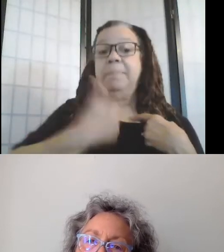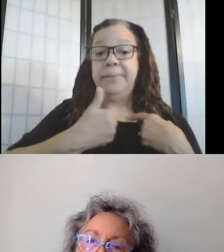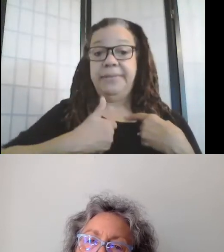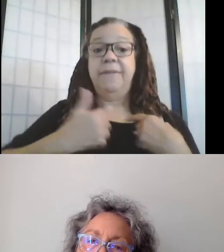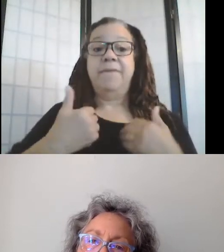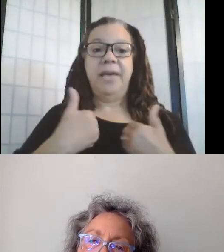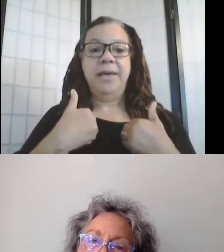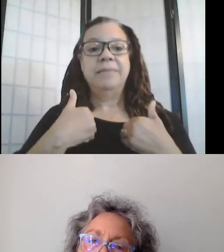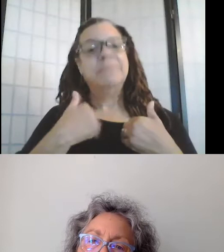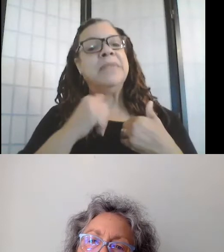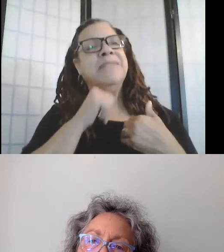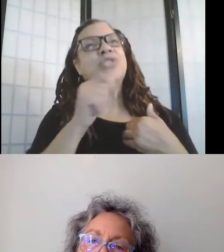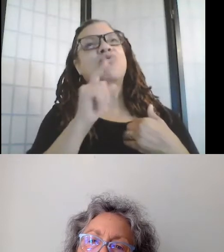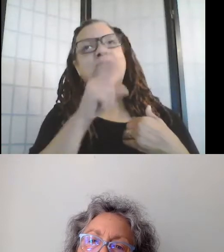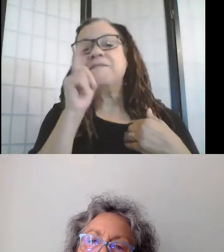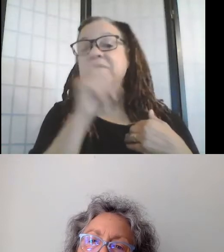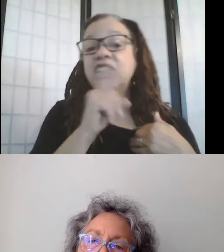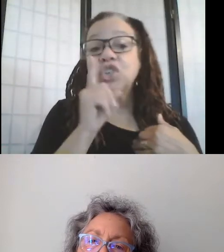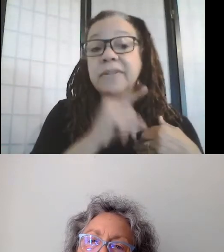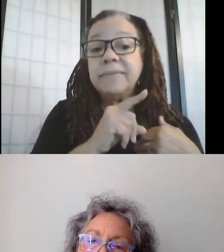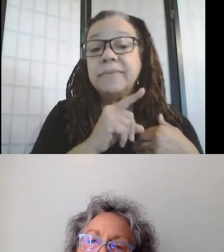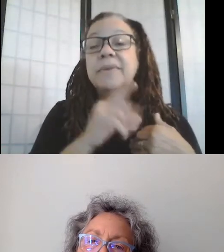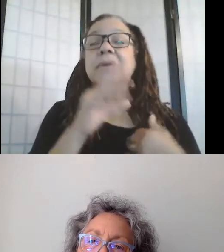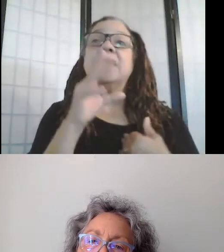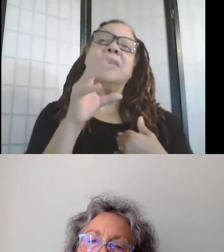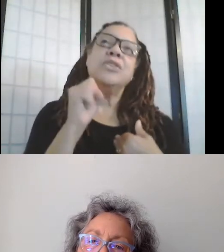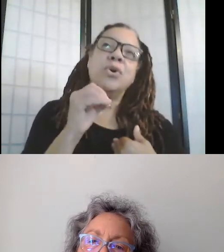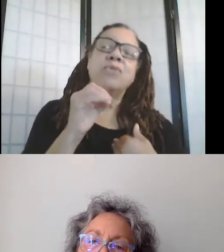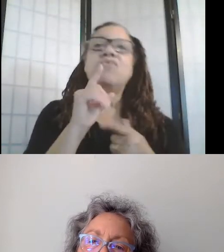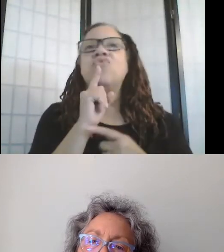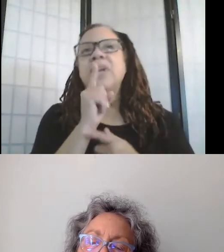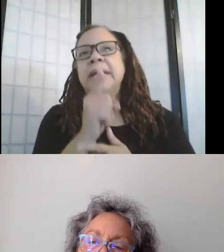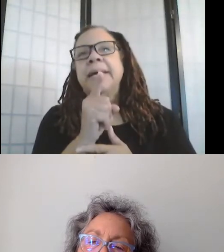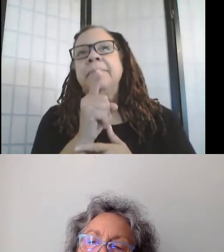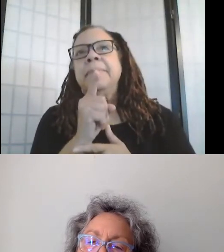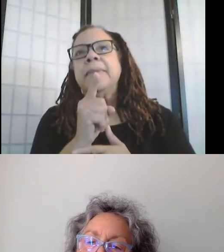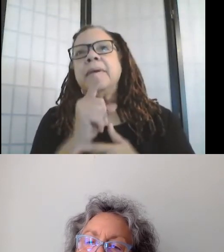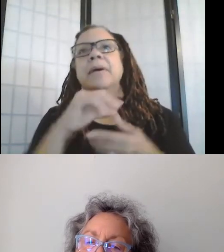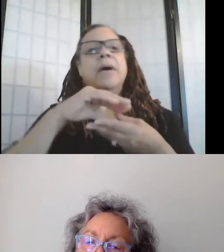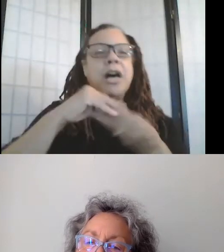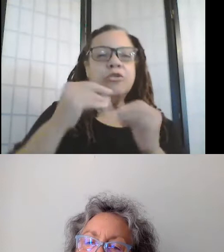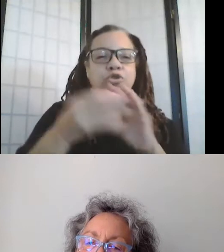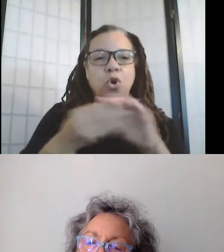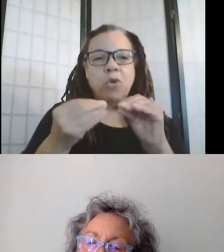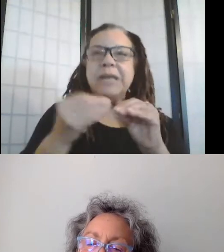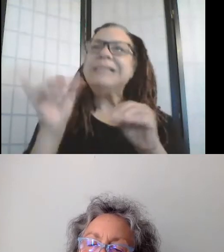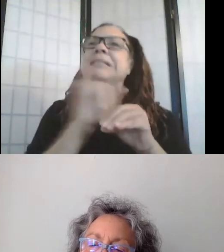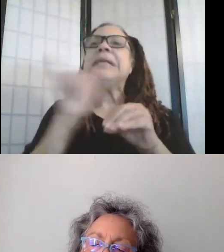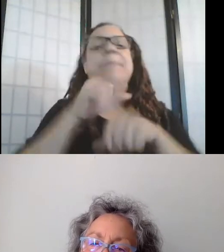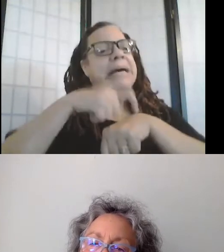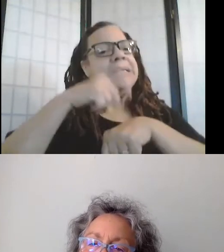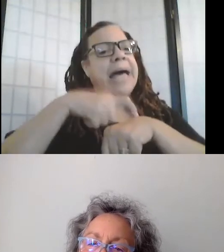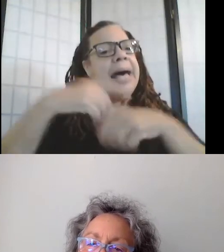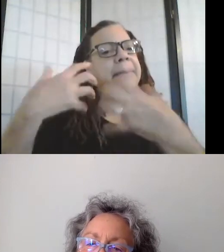these are really largely fictions. And so in a sense, a story becomes a little bit of a time machine that can kind of